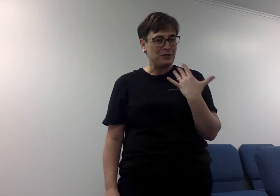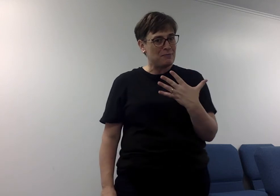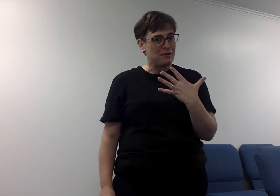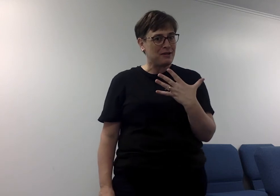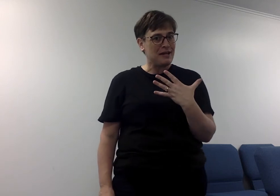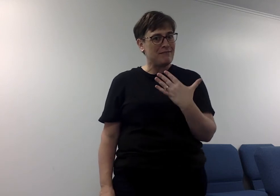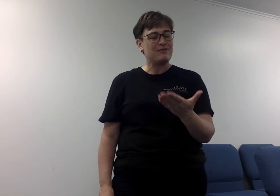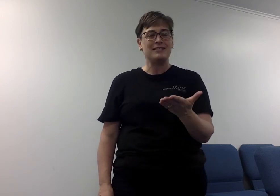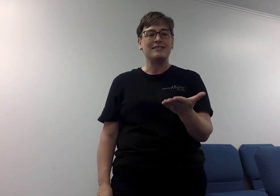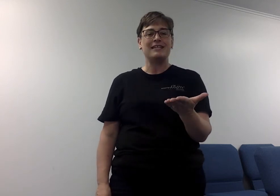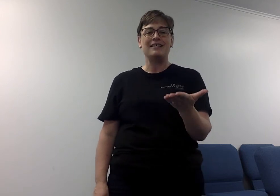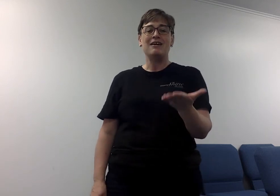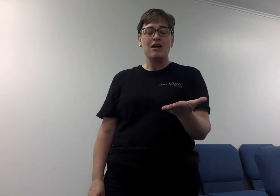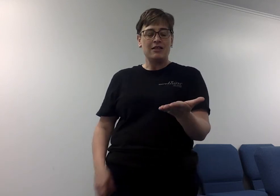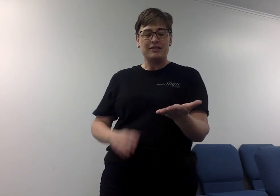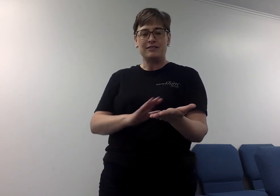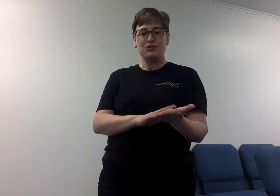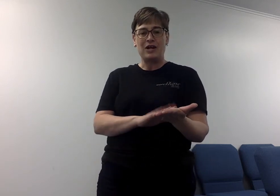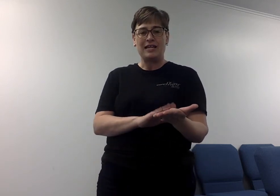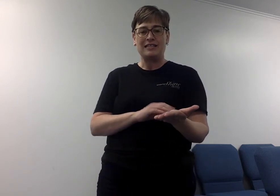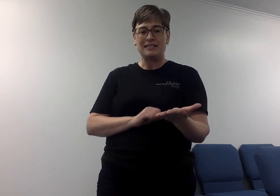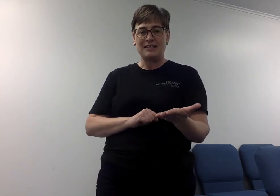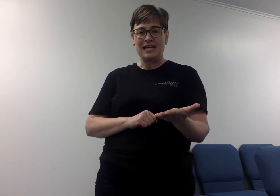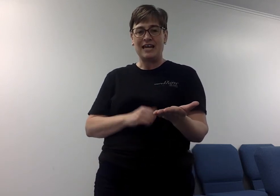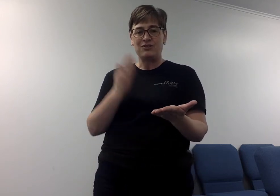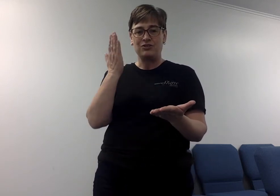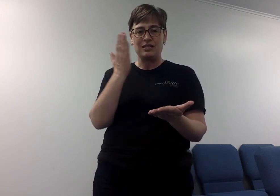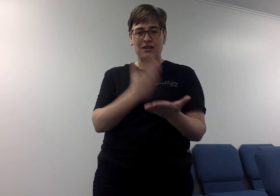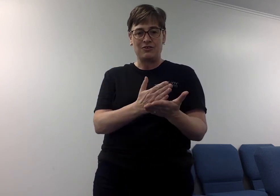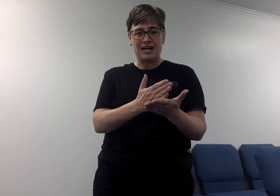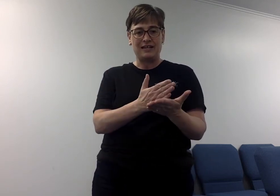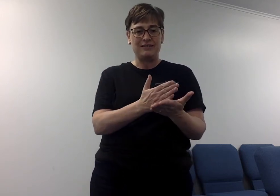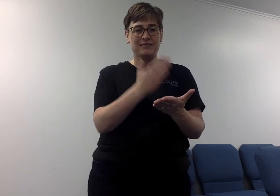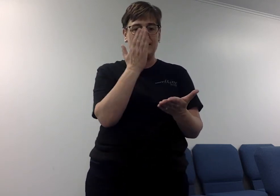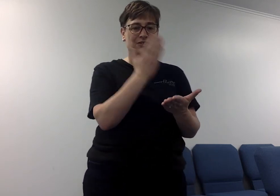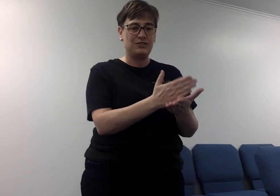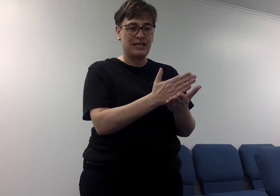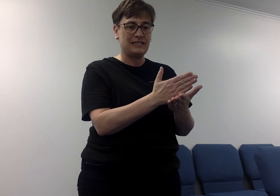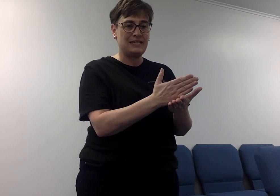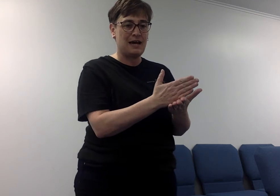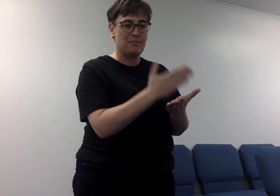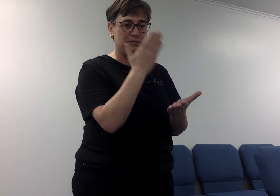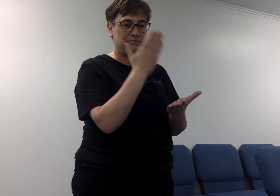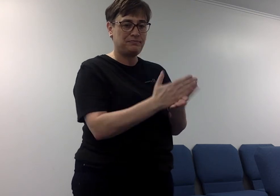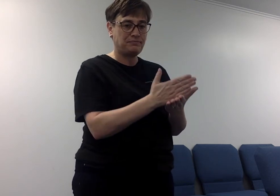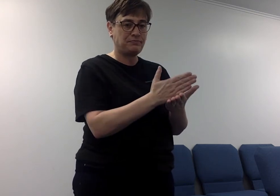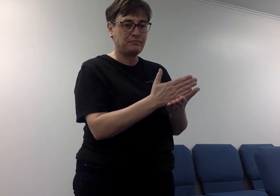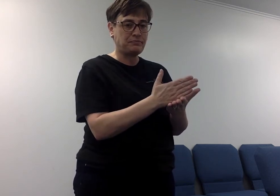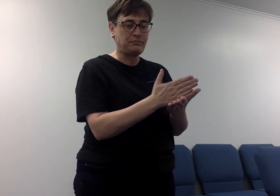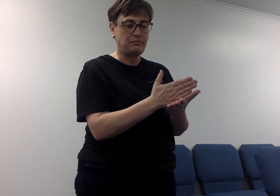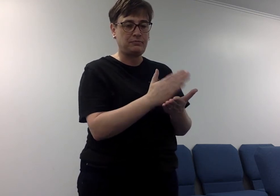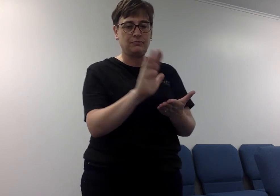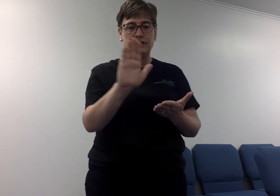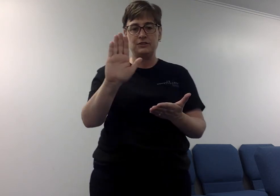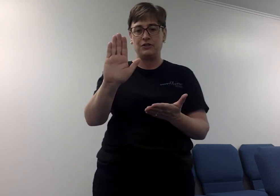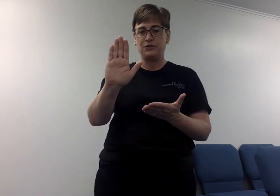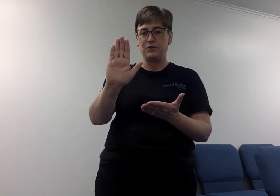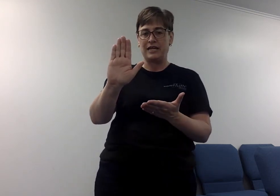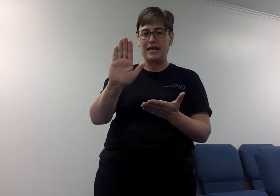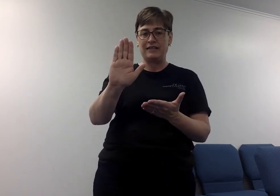put a lot of emphasis in it. This is your hand that's going to catch the other hand. And you're saying stop. So you're doing a hand